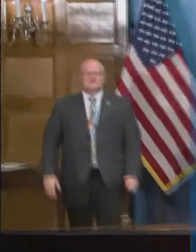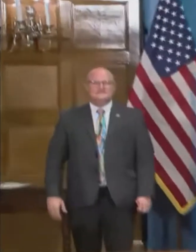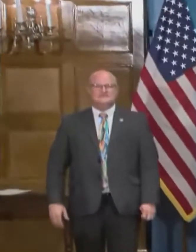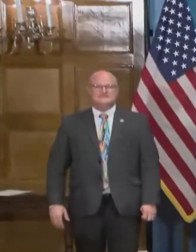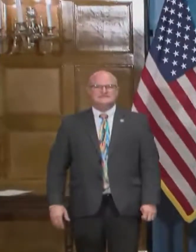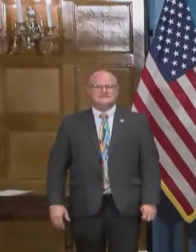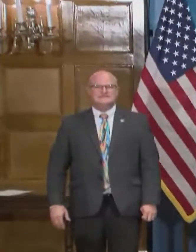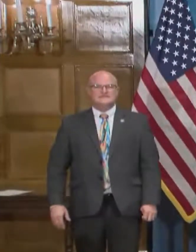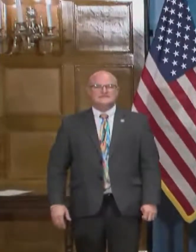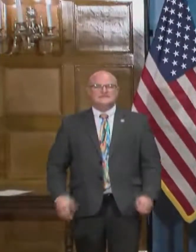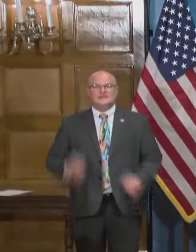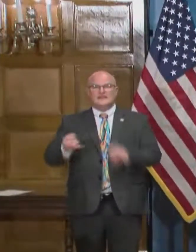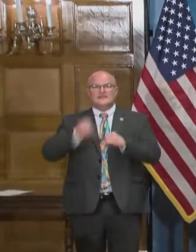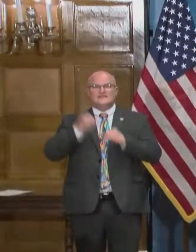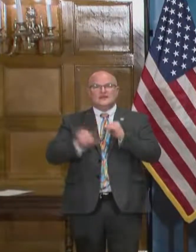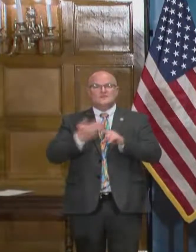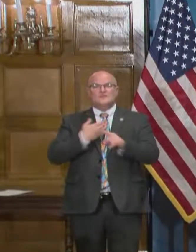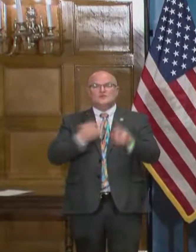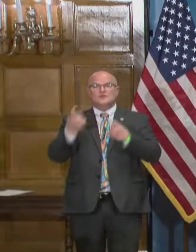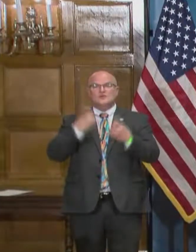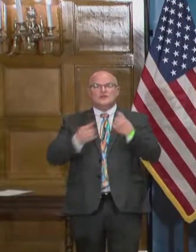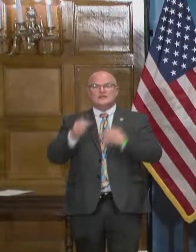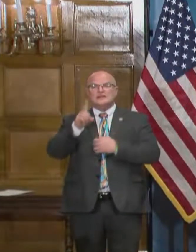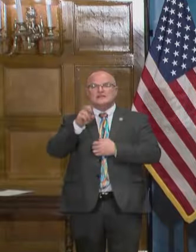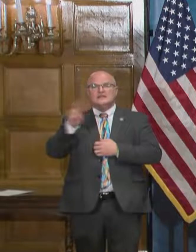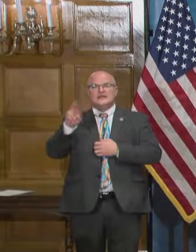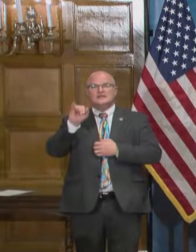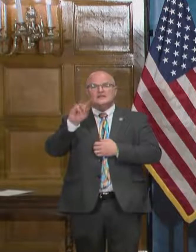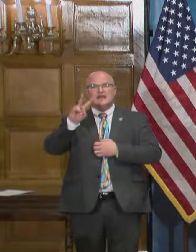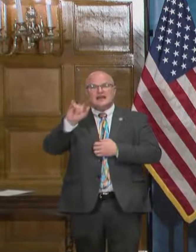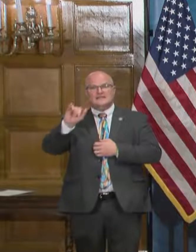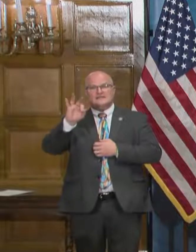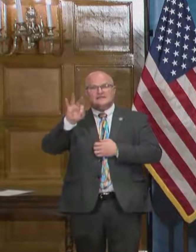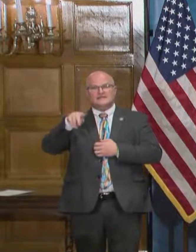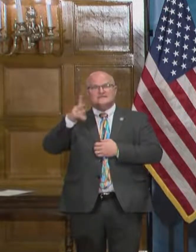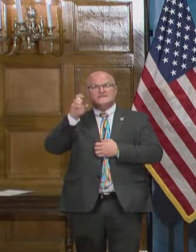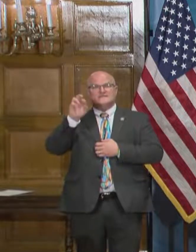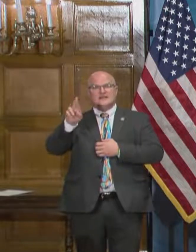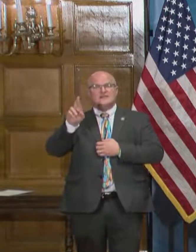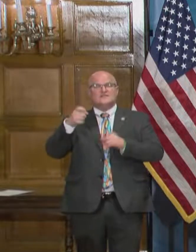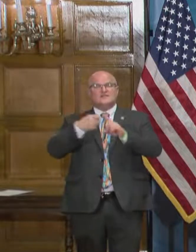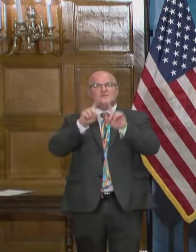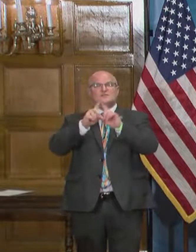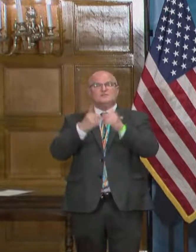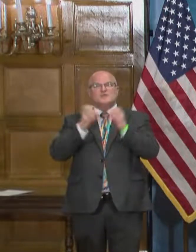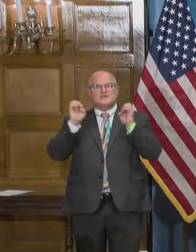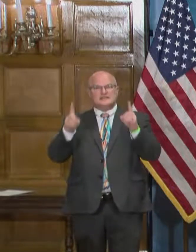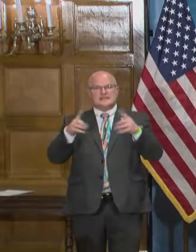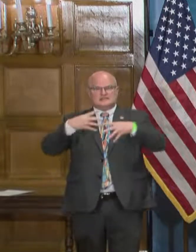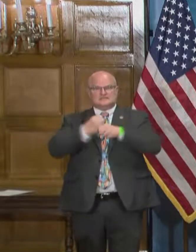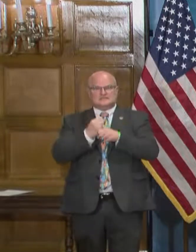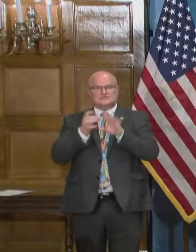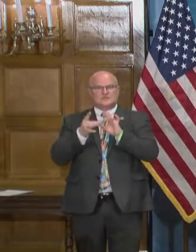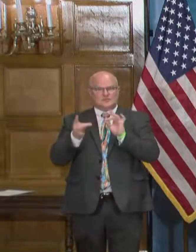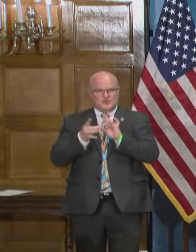And finally, before we take questions, Dr. Ivy Pfeffer is here from the Department of Education for a brief report.